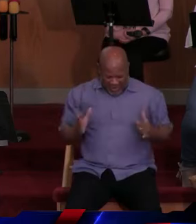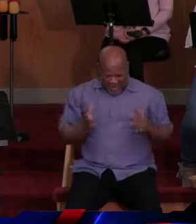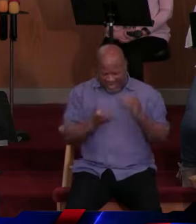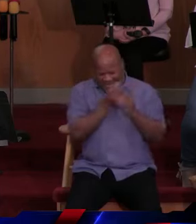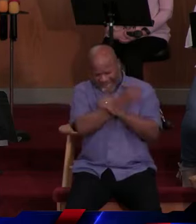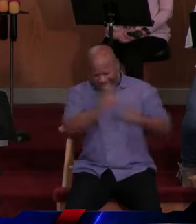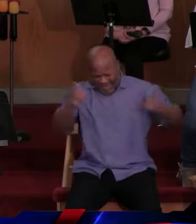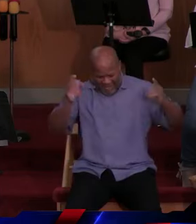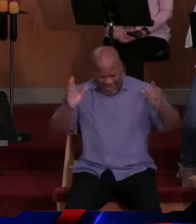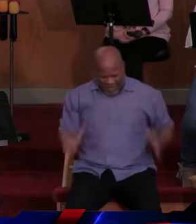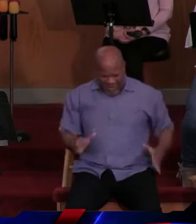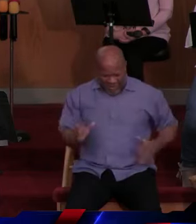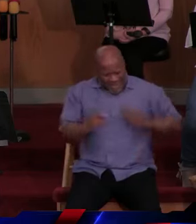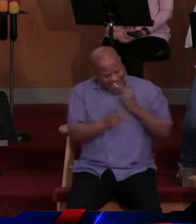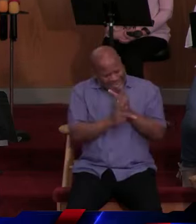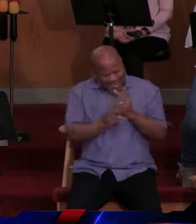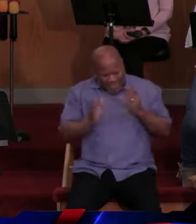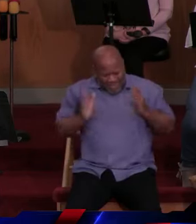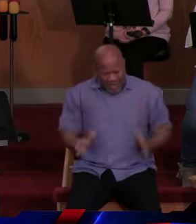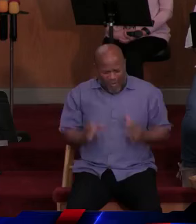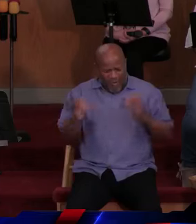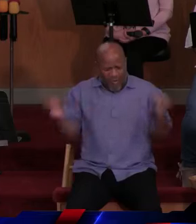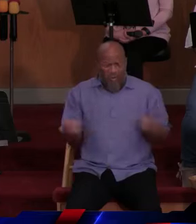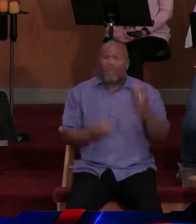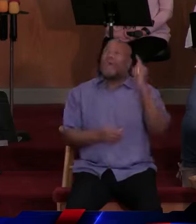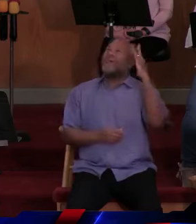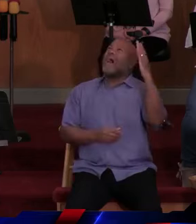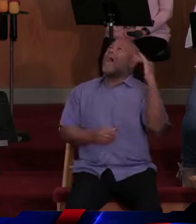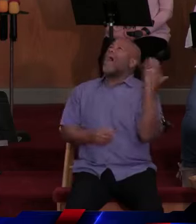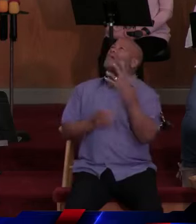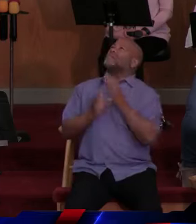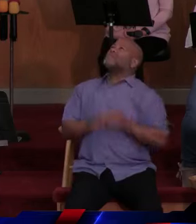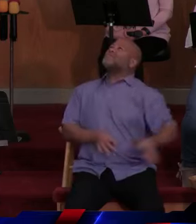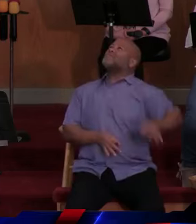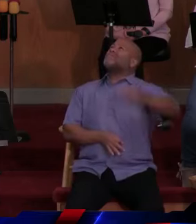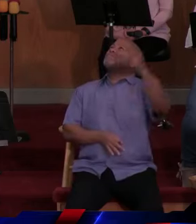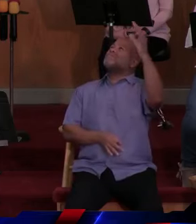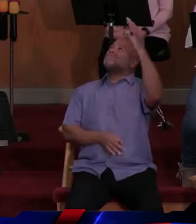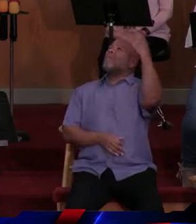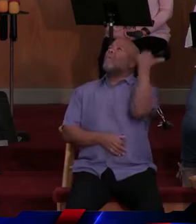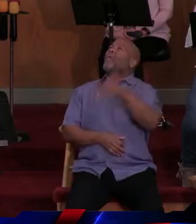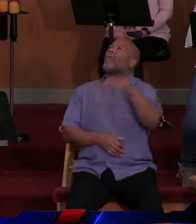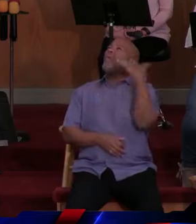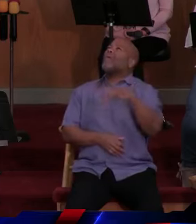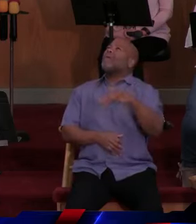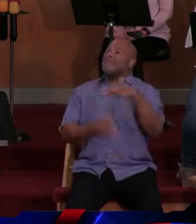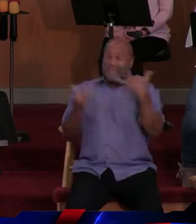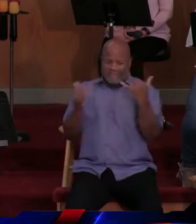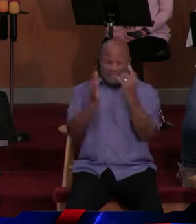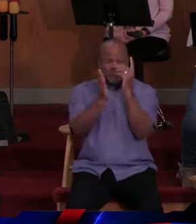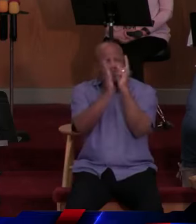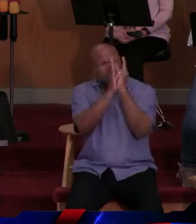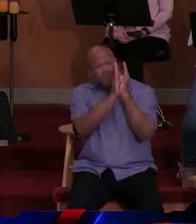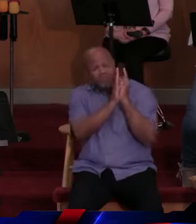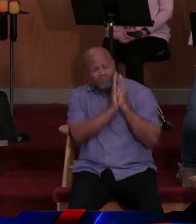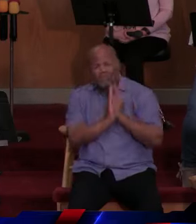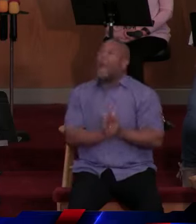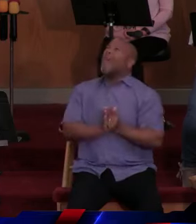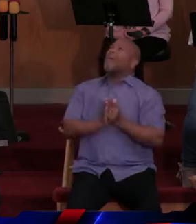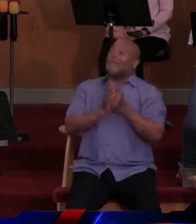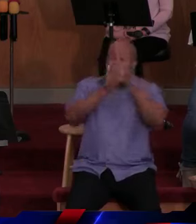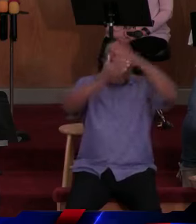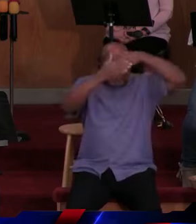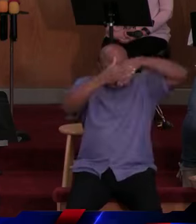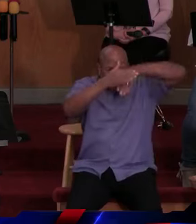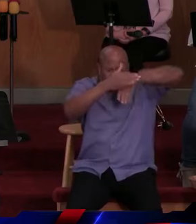deliverer, you are the keeper, Lord God, of our souls, God. Father, I thank you, Lord God, that in this moment, oh God, as we are